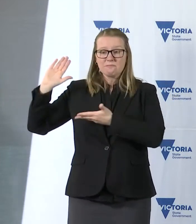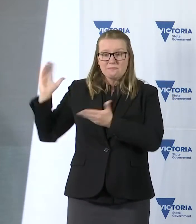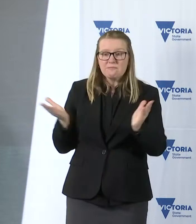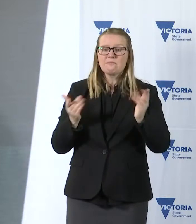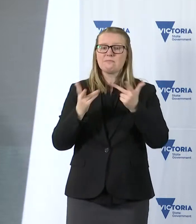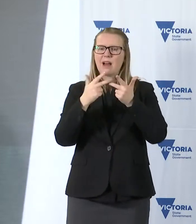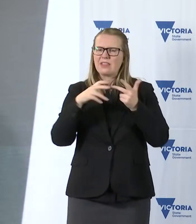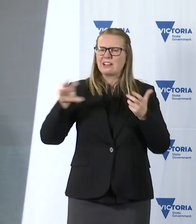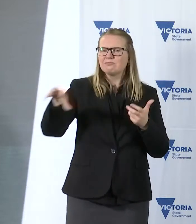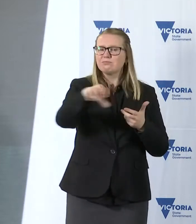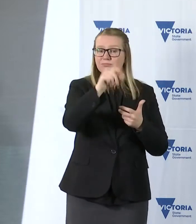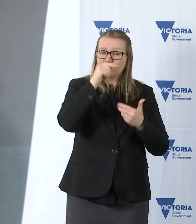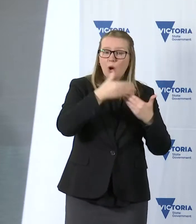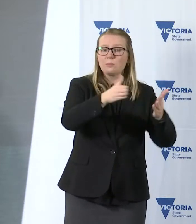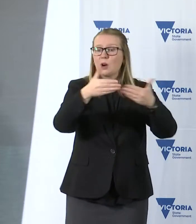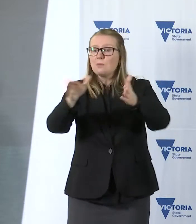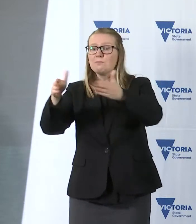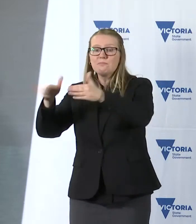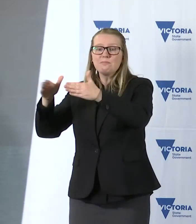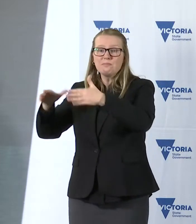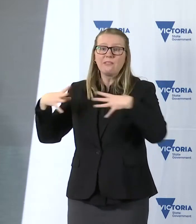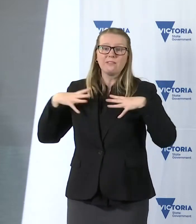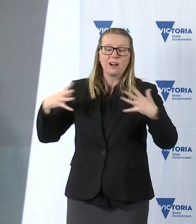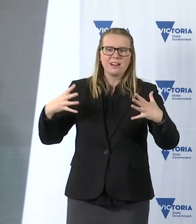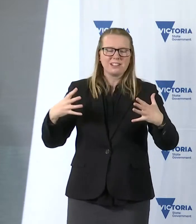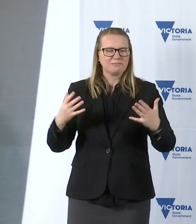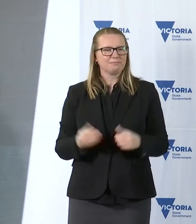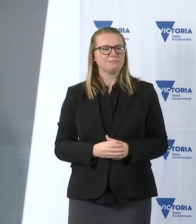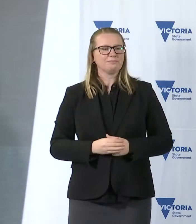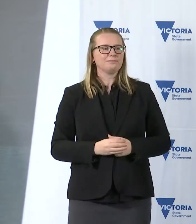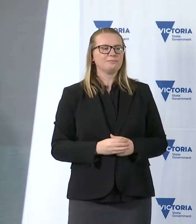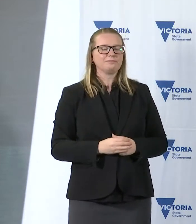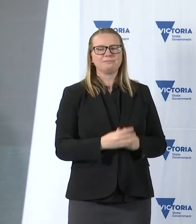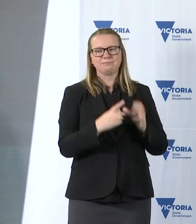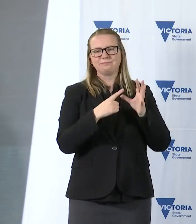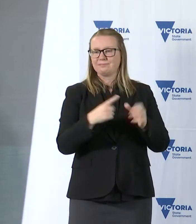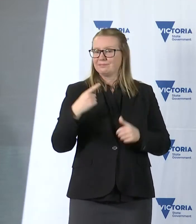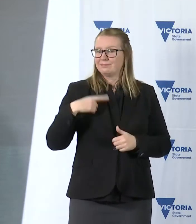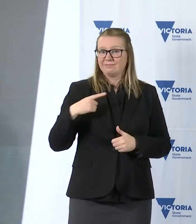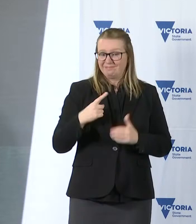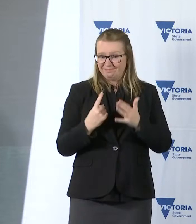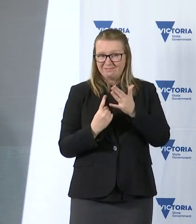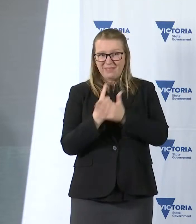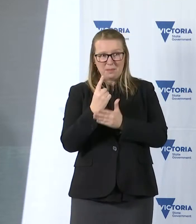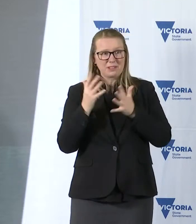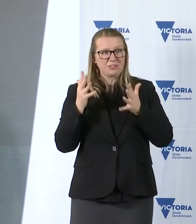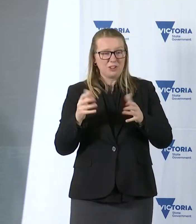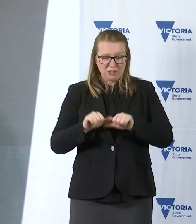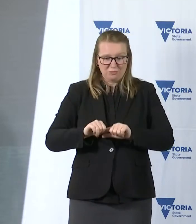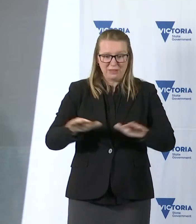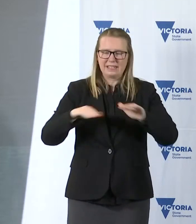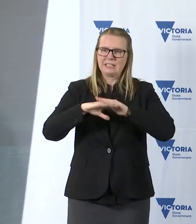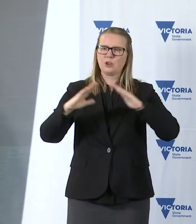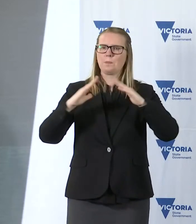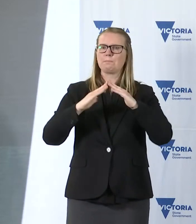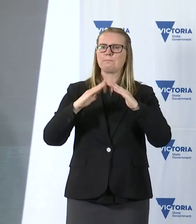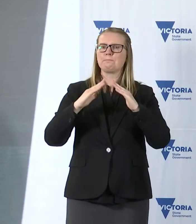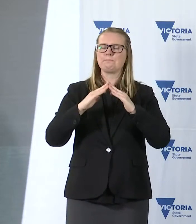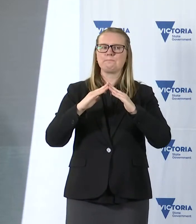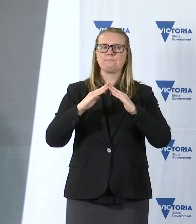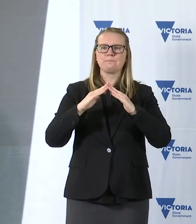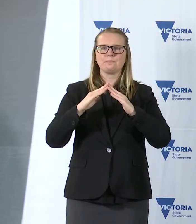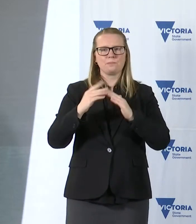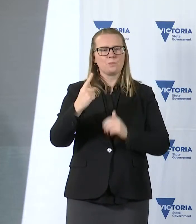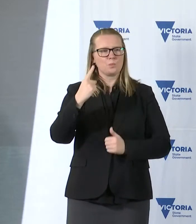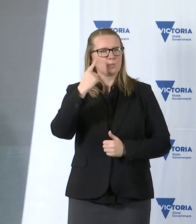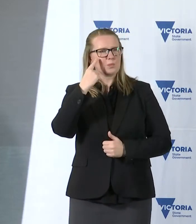sectors? Could you explain? Look, it really is where we see transmission occurring, and obviously with the outbreak that we've just had, we saw it